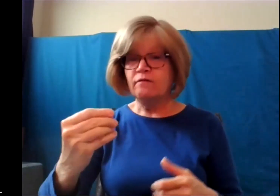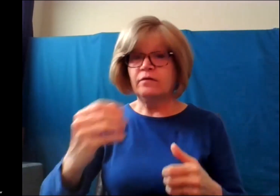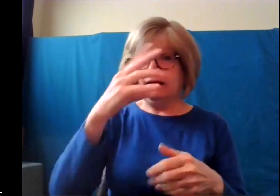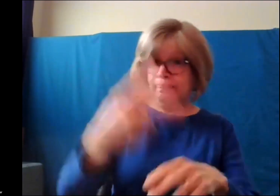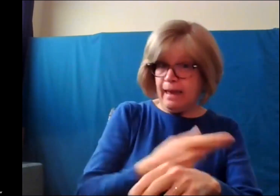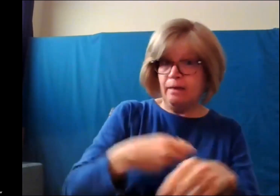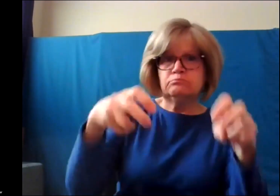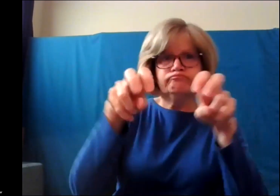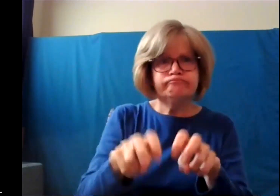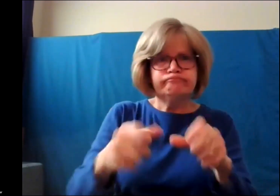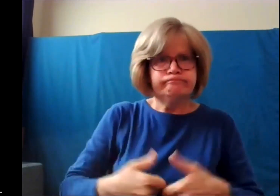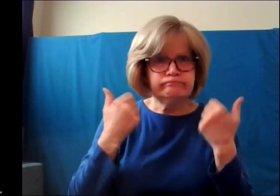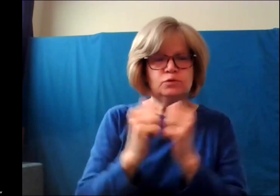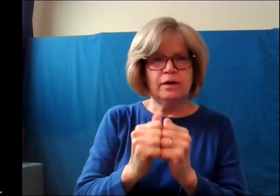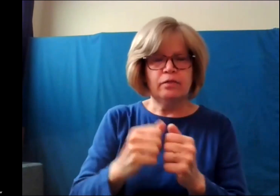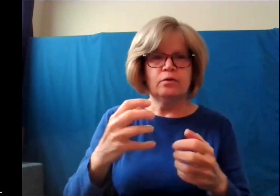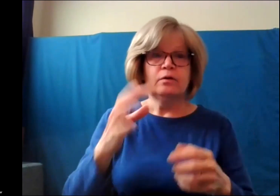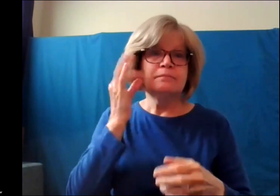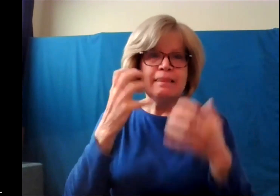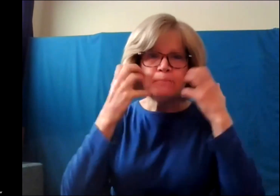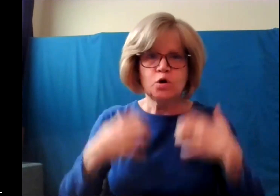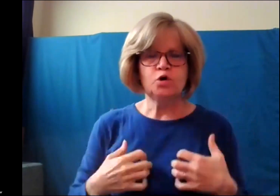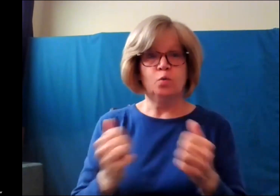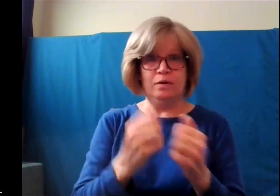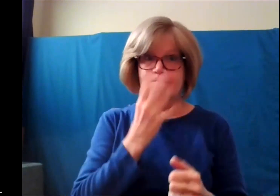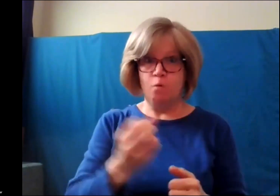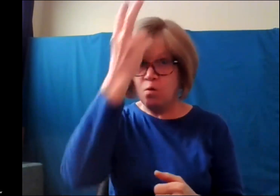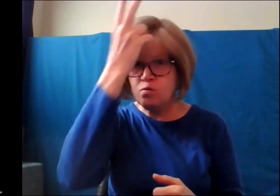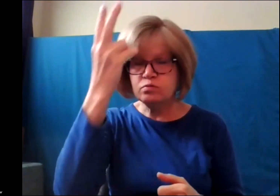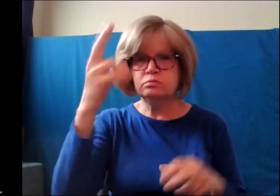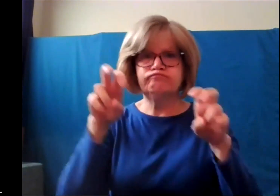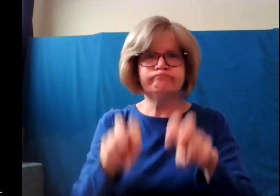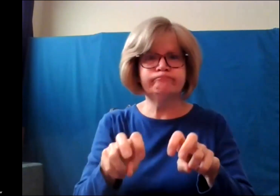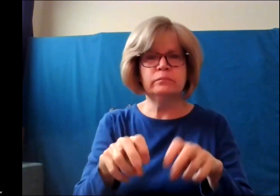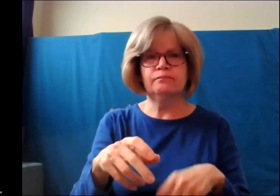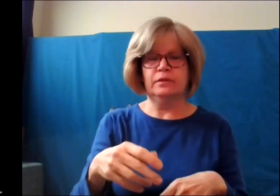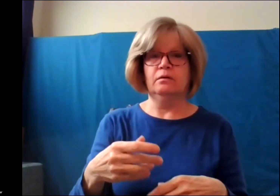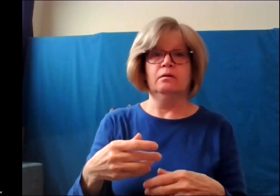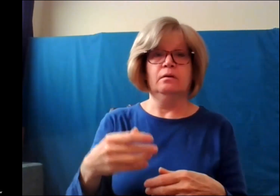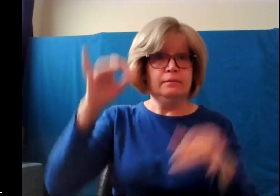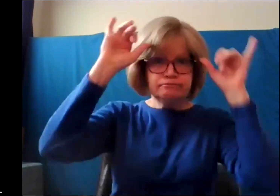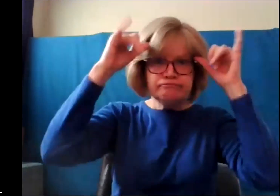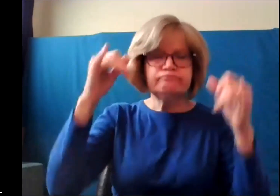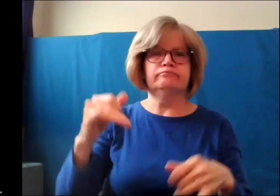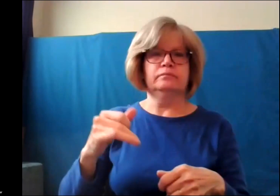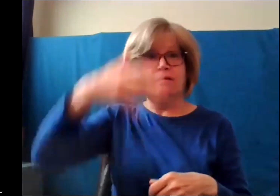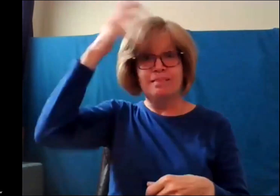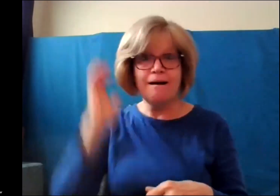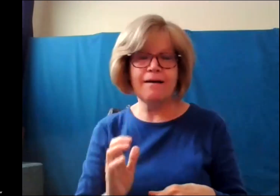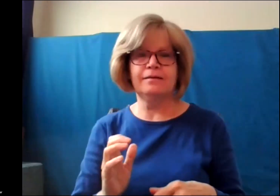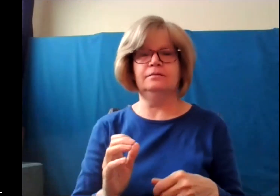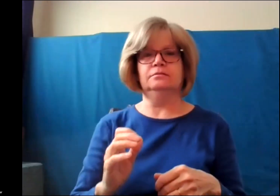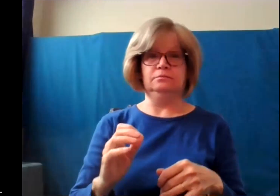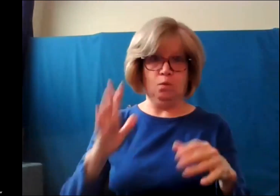lamb, the leopard shall lie down with the kid, and the calf and the lion and the fatling together, and a little